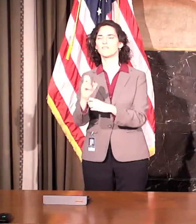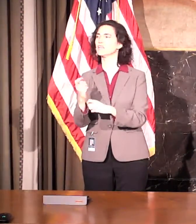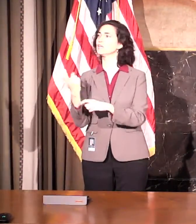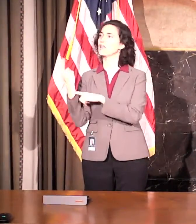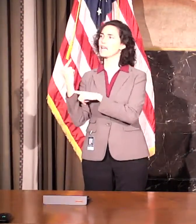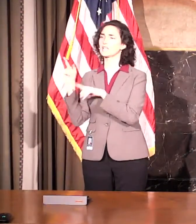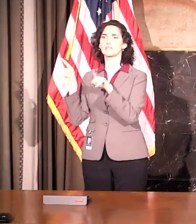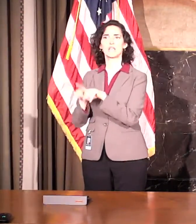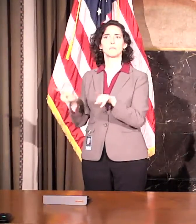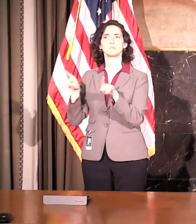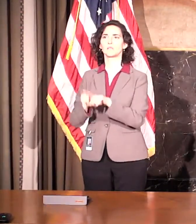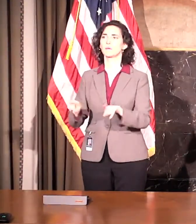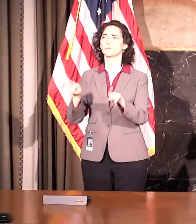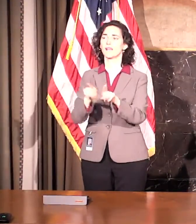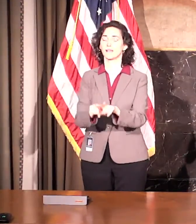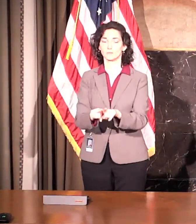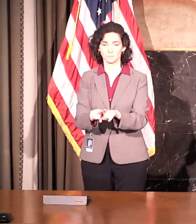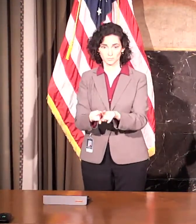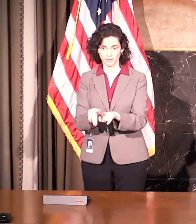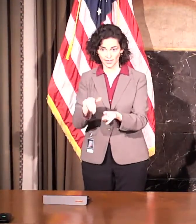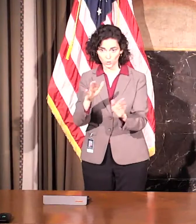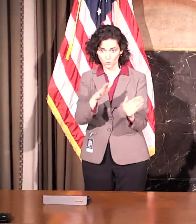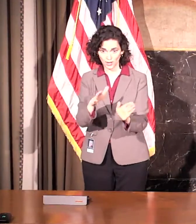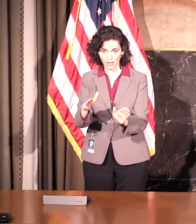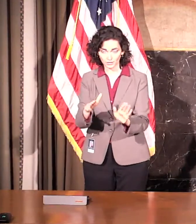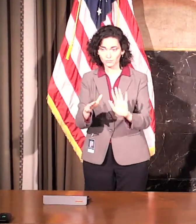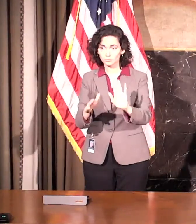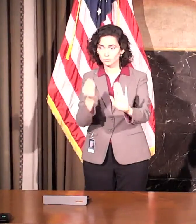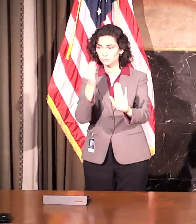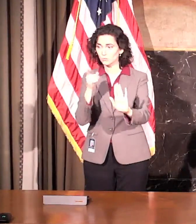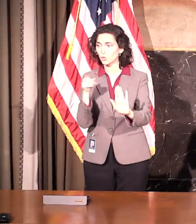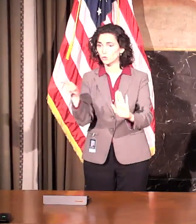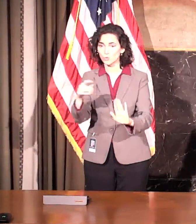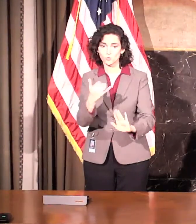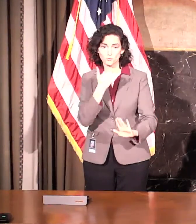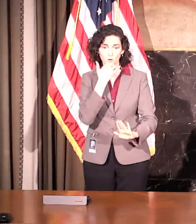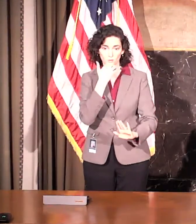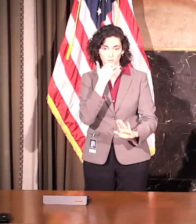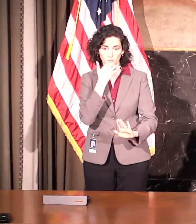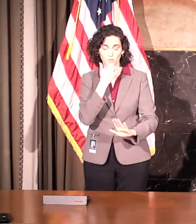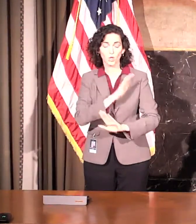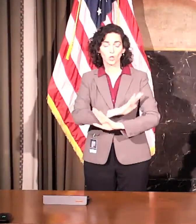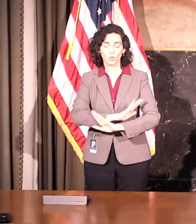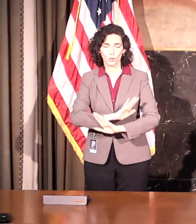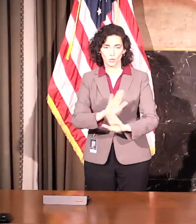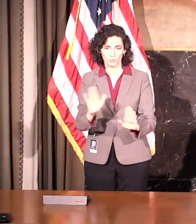holiday experiences, quite frankly, you're making a mistake. Please don't do that.